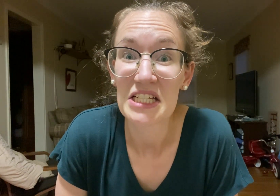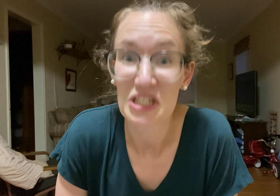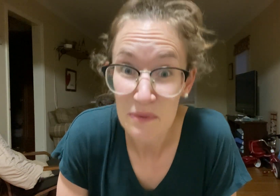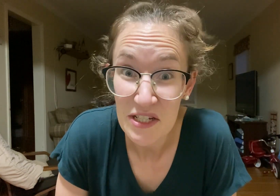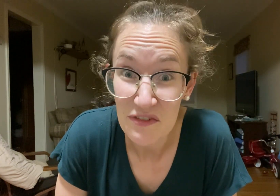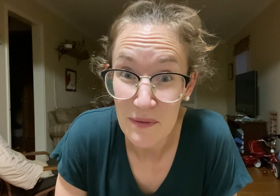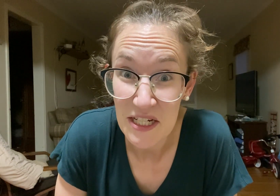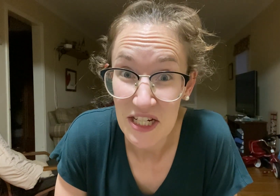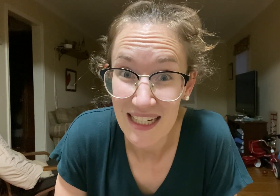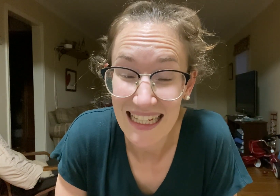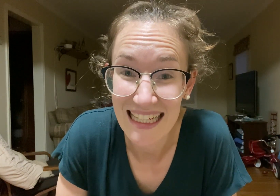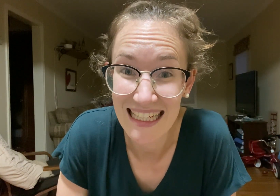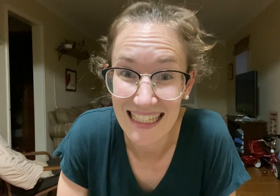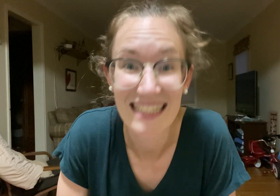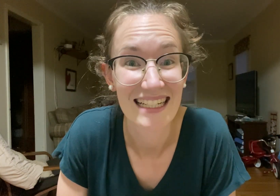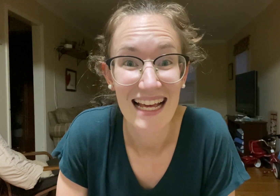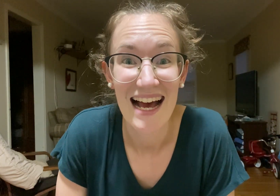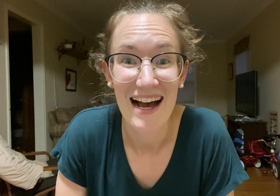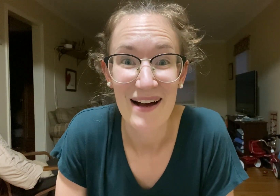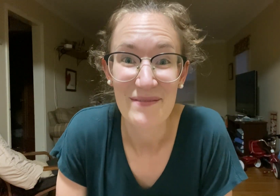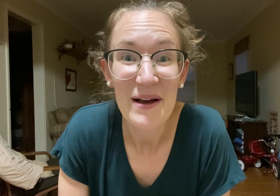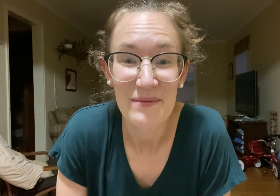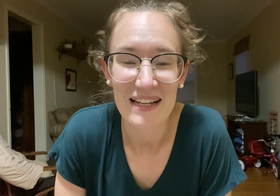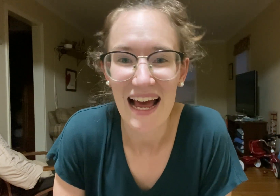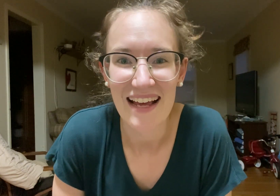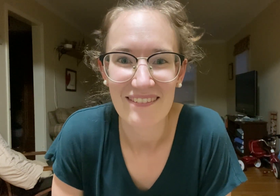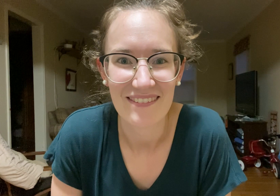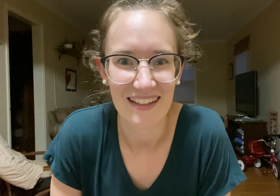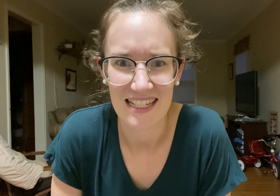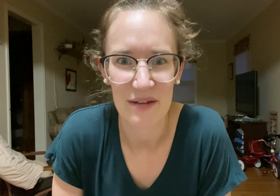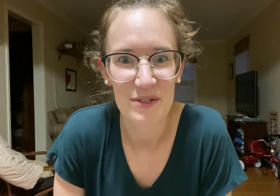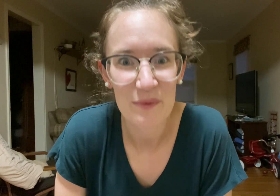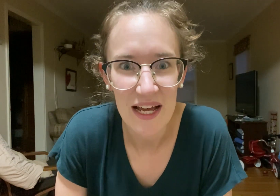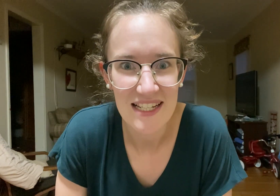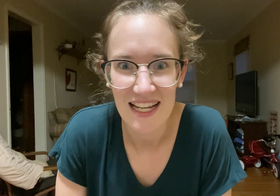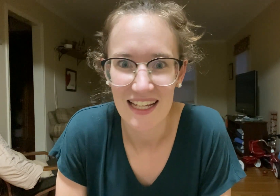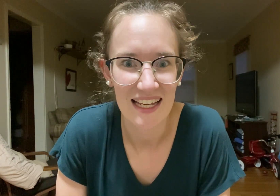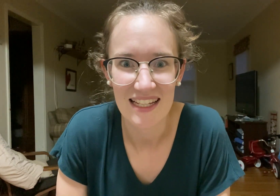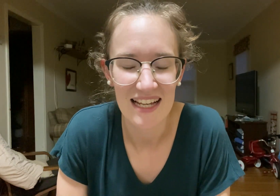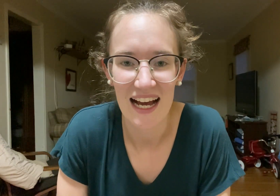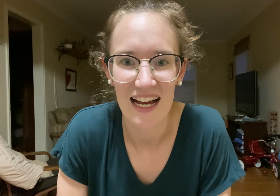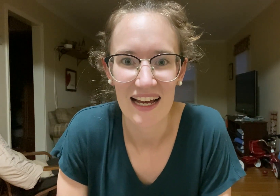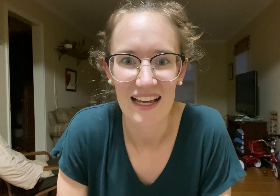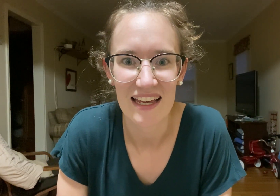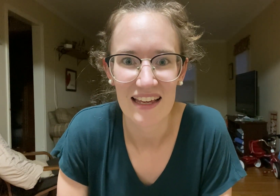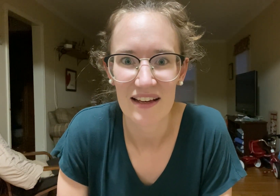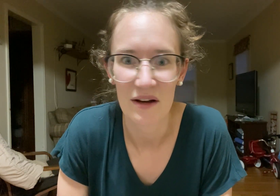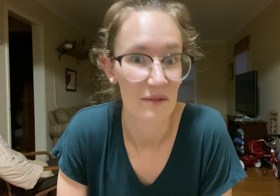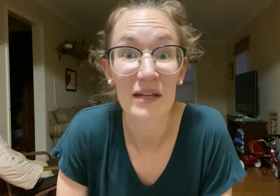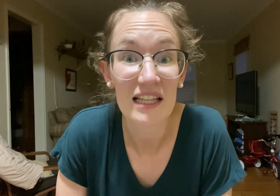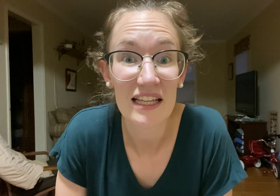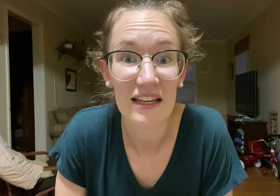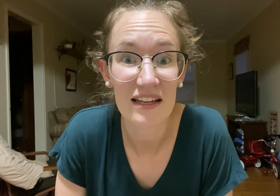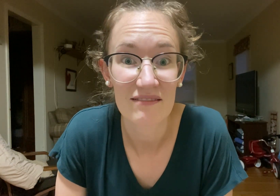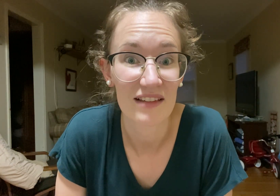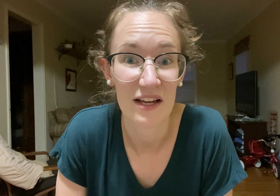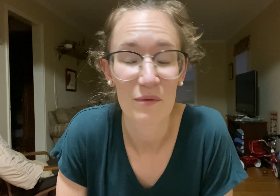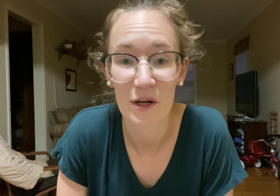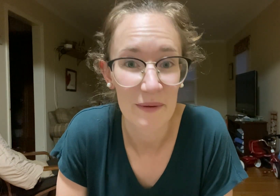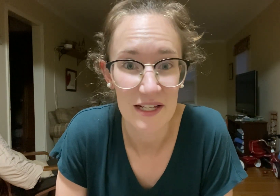too much information. But I realized I was wet, and I immediately woke up my